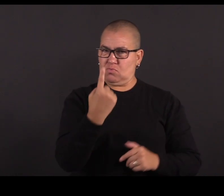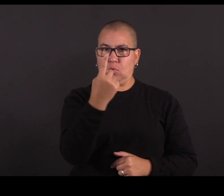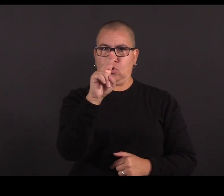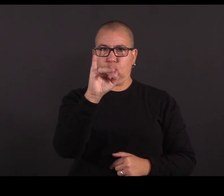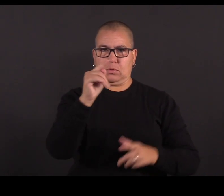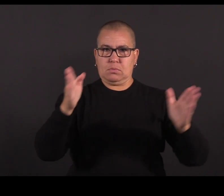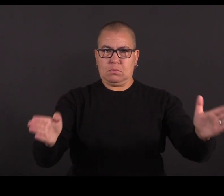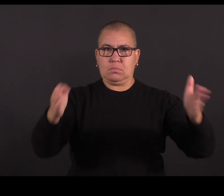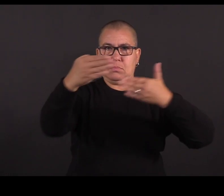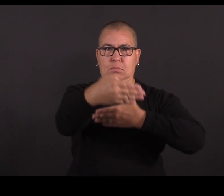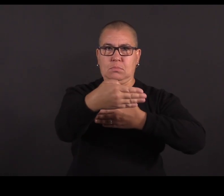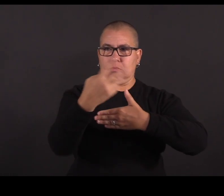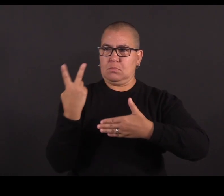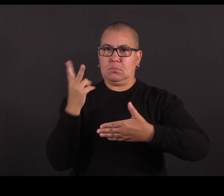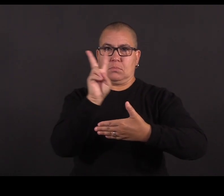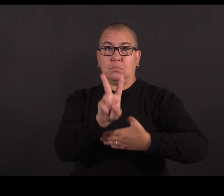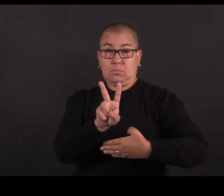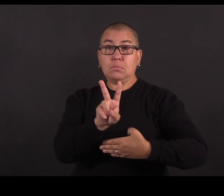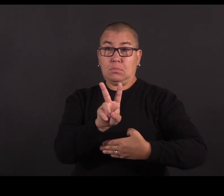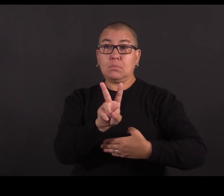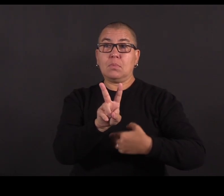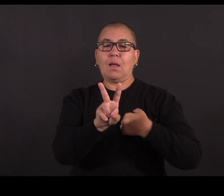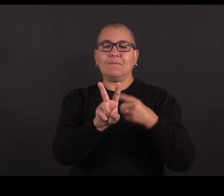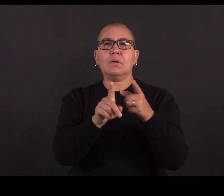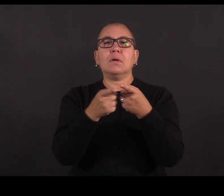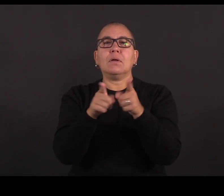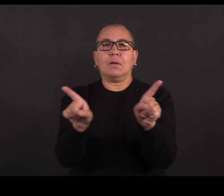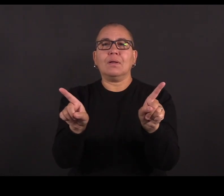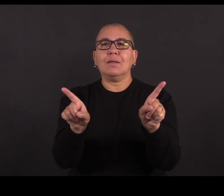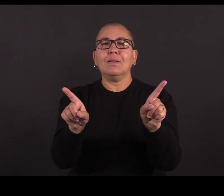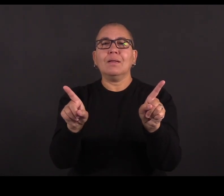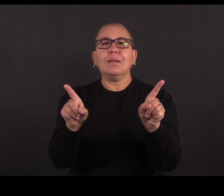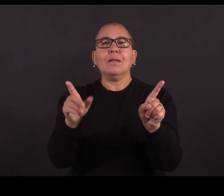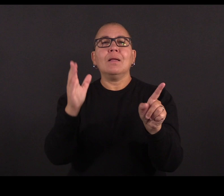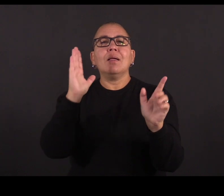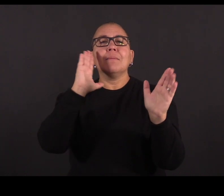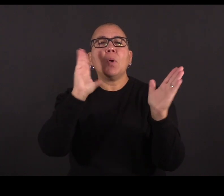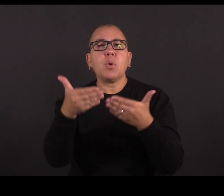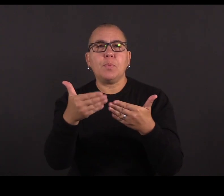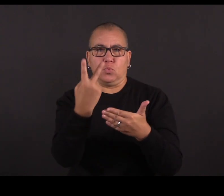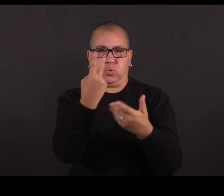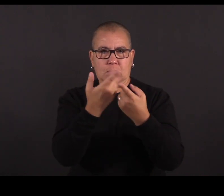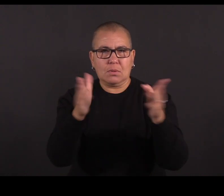common space but separate private living spaces for each tenant or family unit.